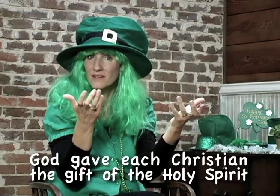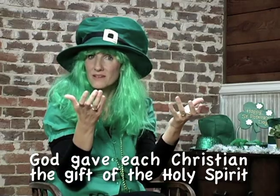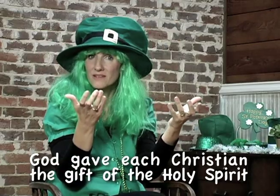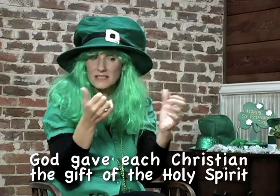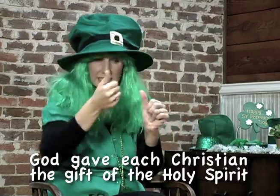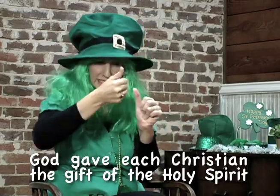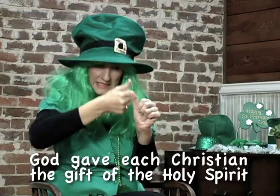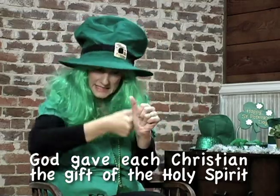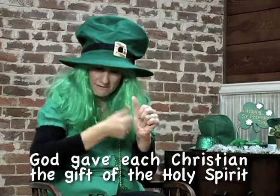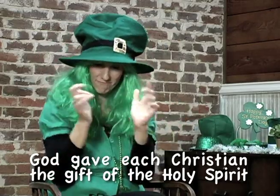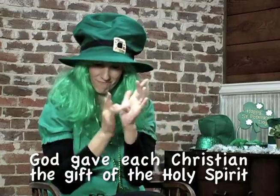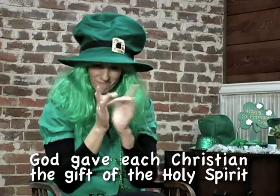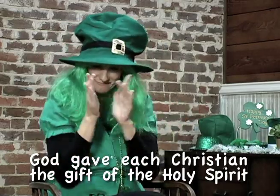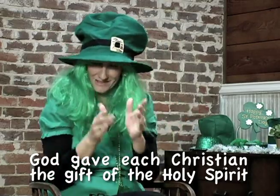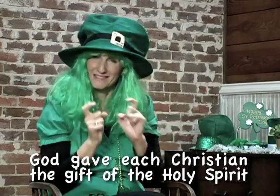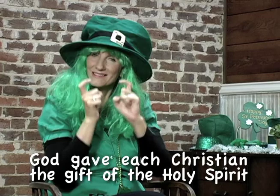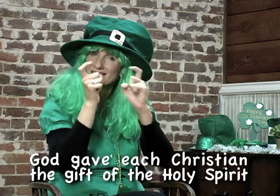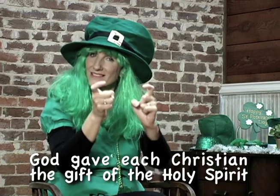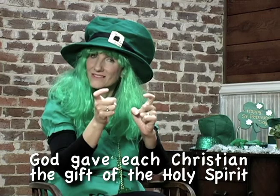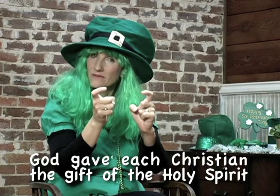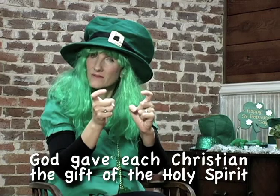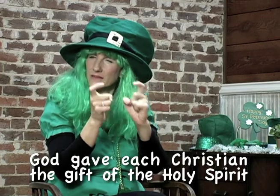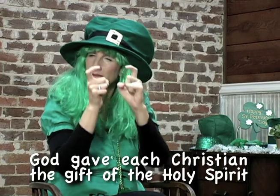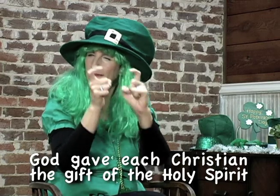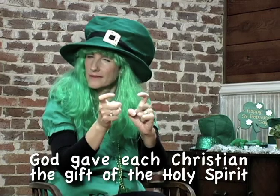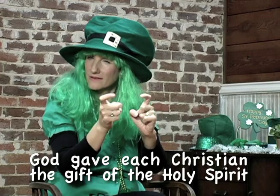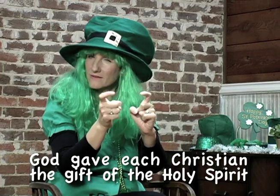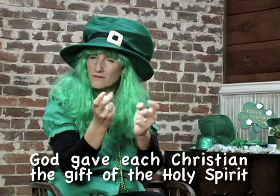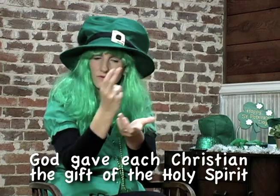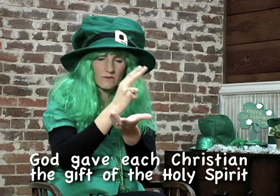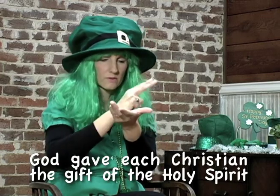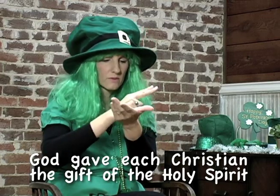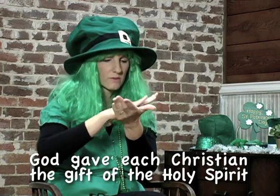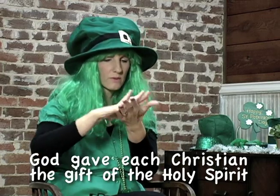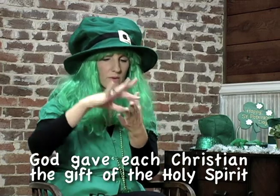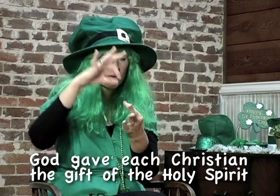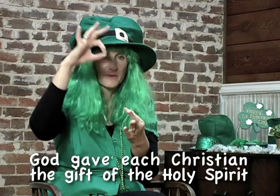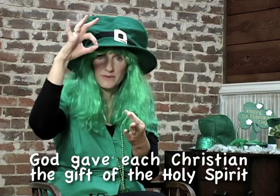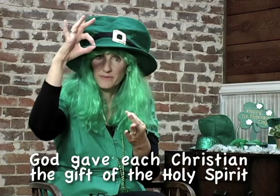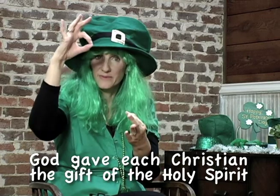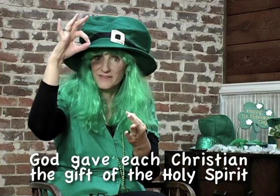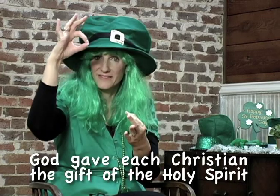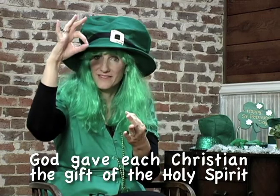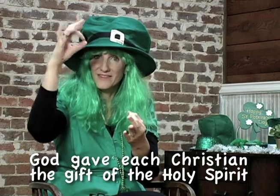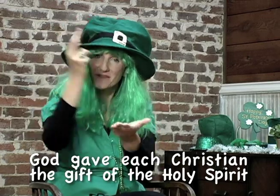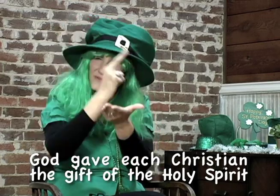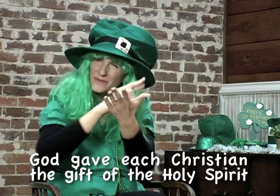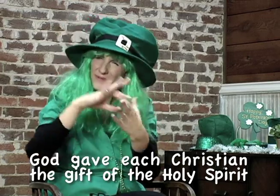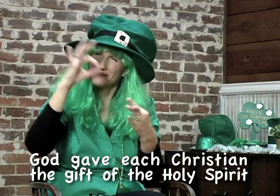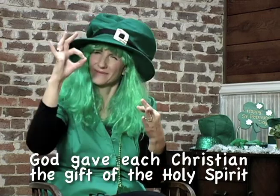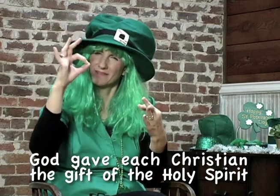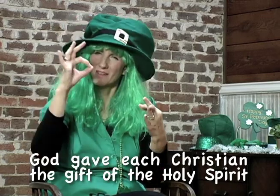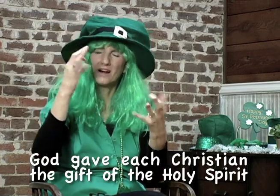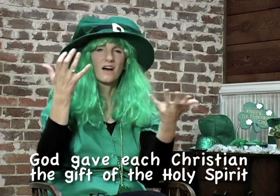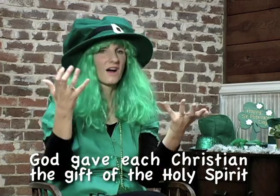gave each Christian a gift. The Holy Spirit. The Holy Spirit.